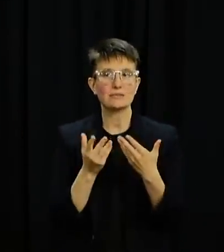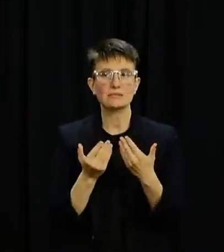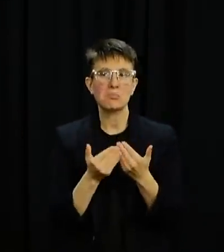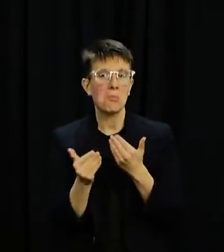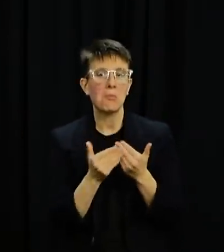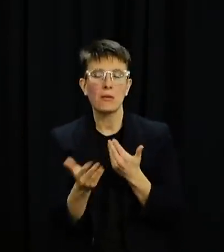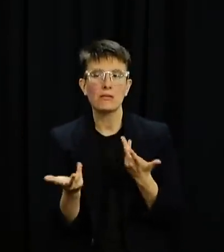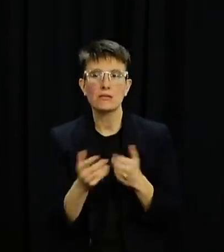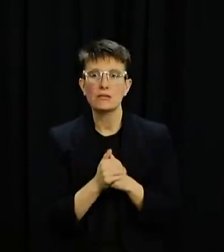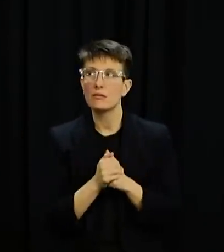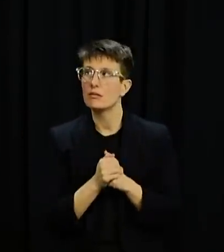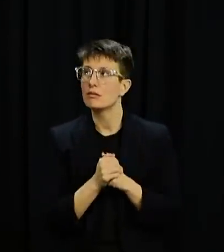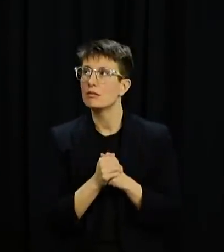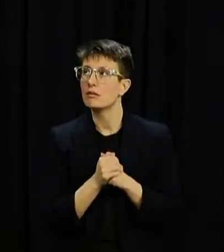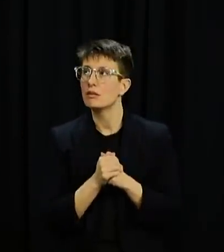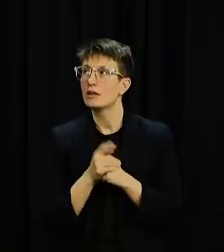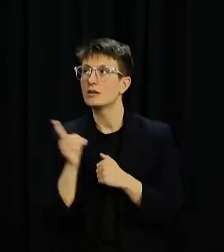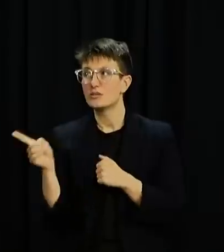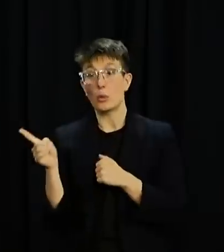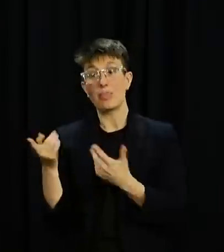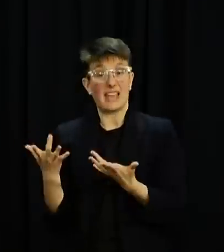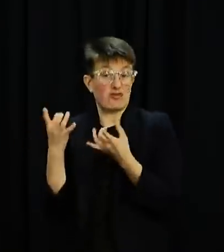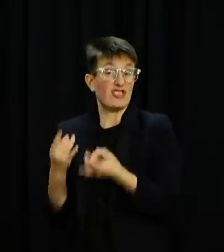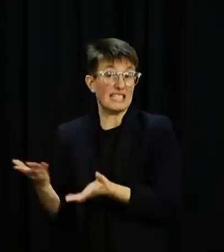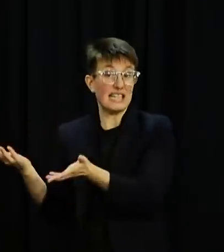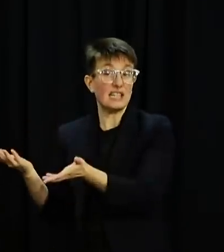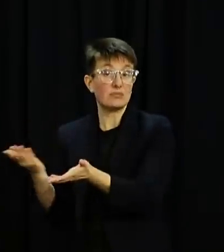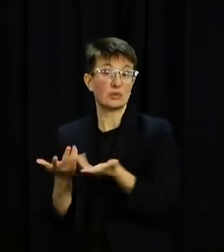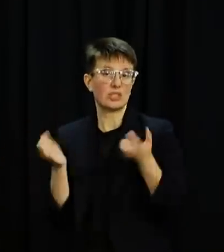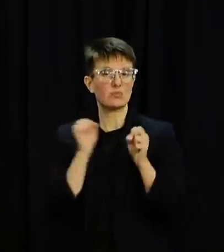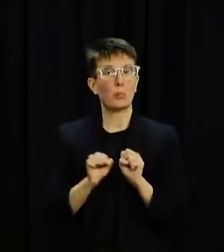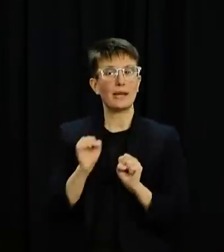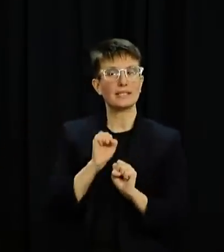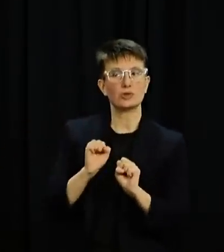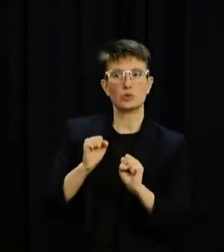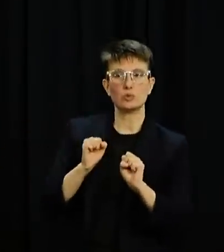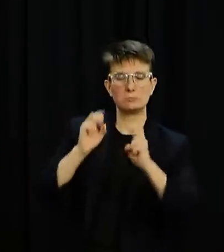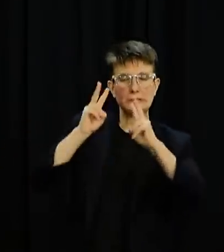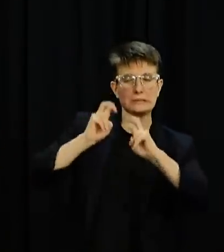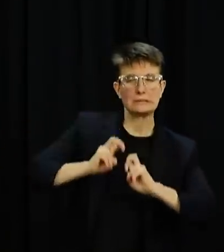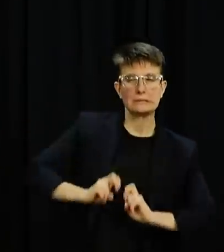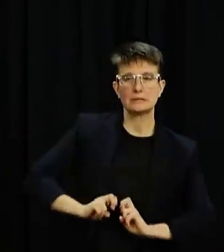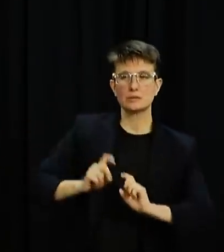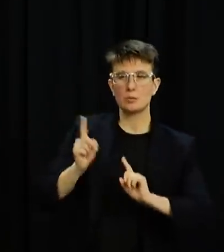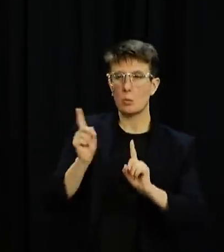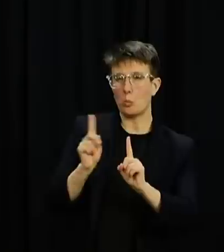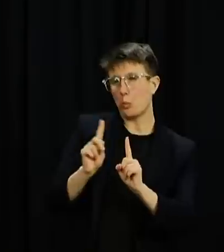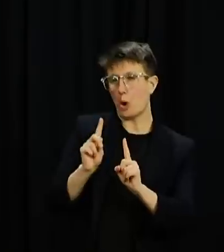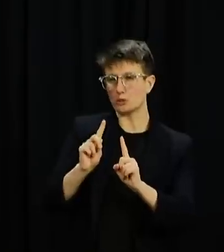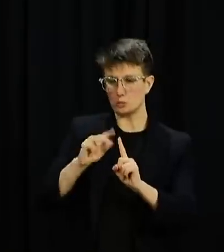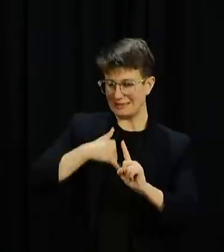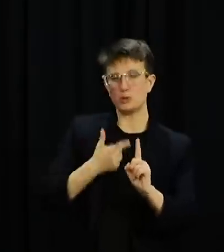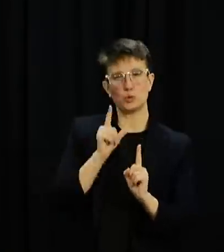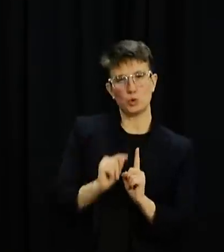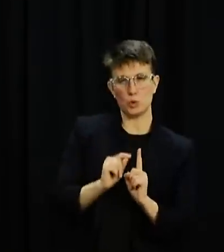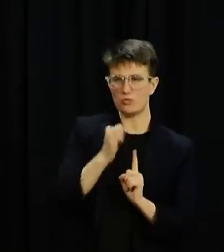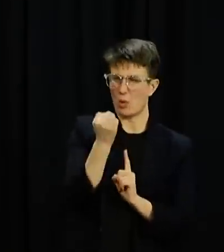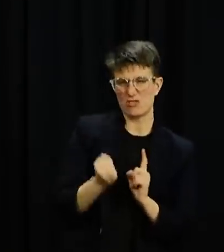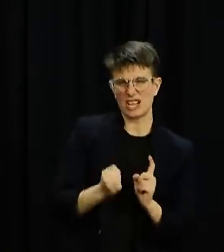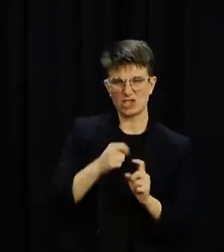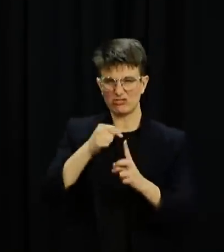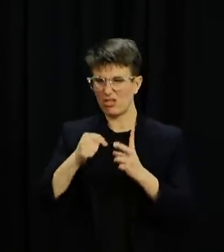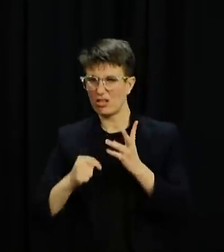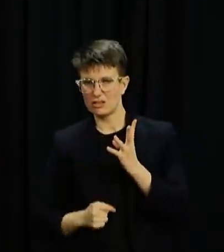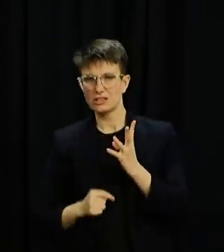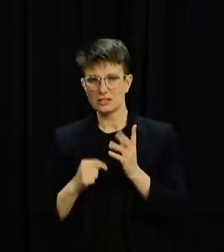immediate availability to support us, so we're working through the logistics of that. There will always be a police presence at those locations, but we can